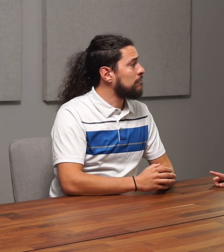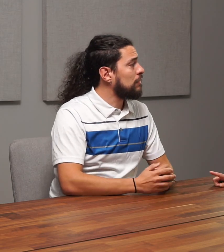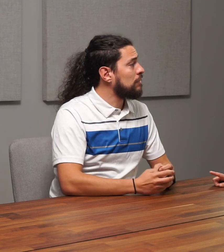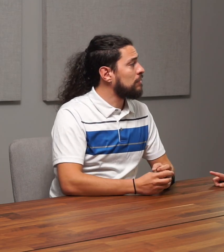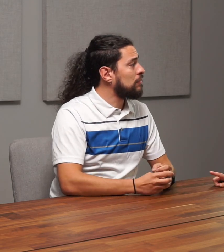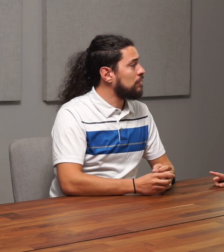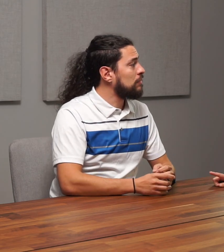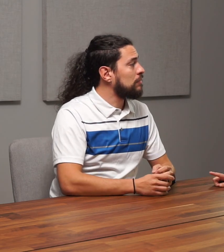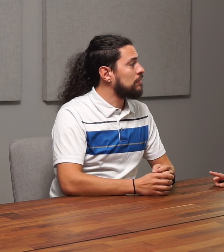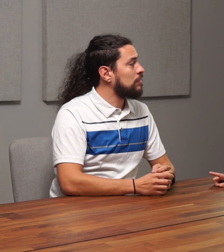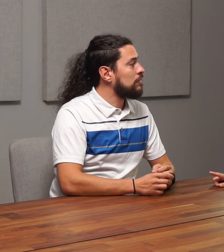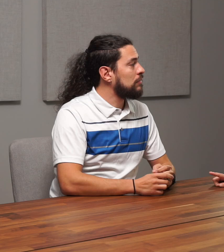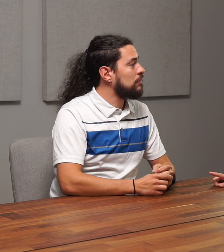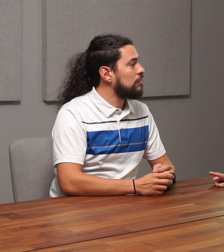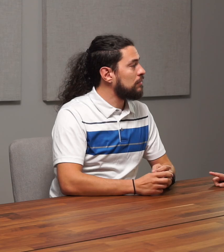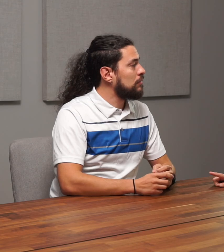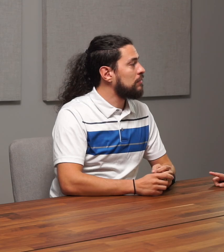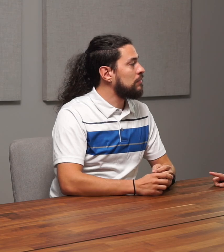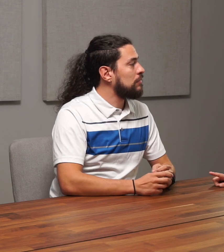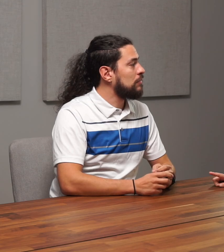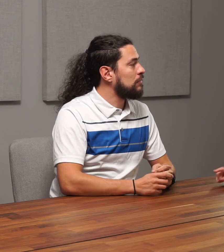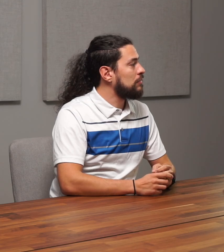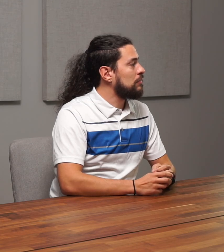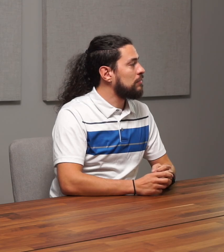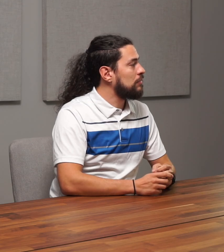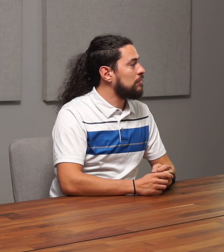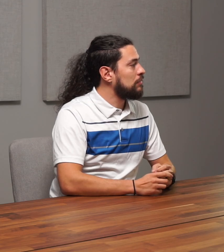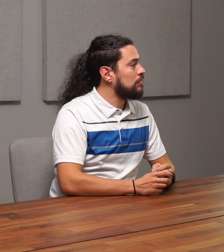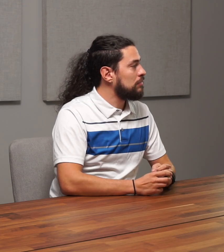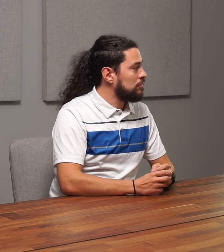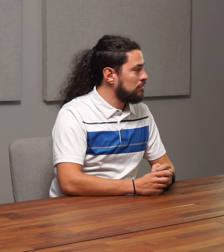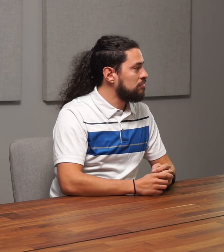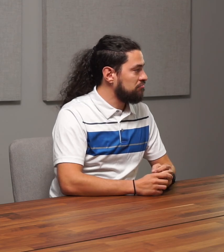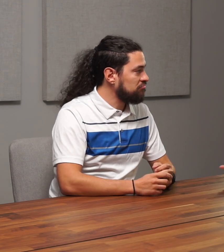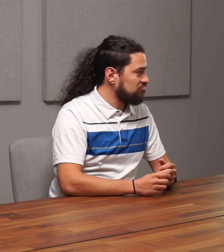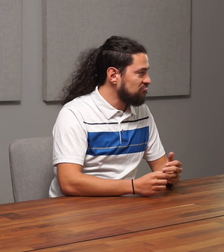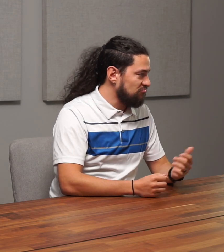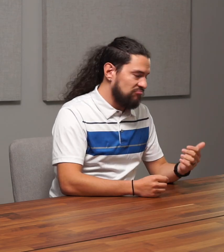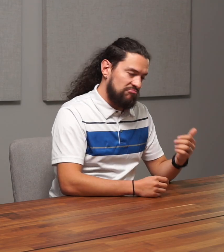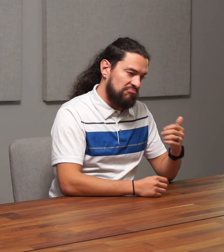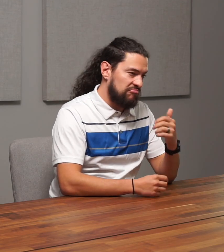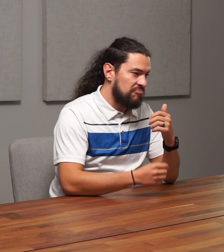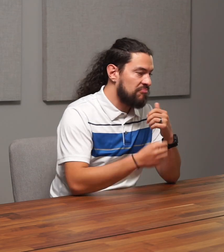pray for that hearing part and that hearing portion to be healed so that's one thing that I wanted to mention